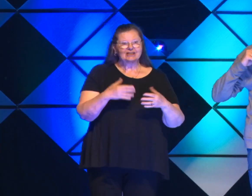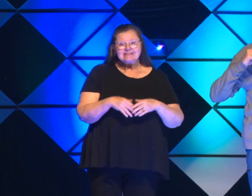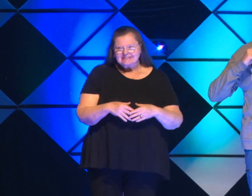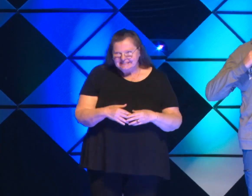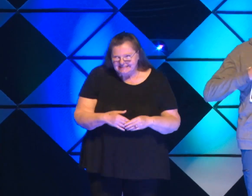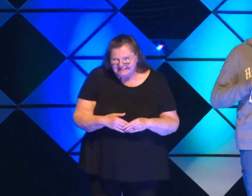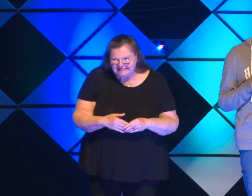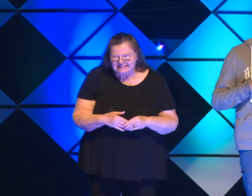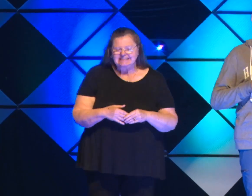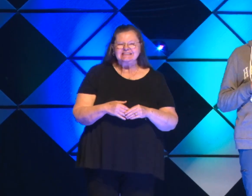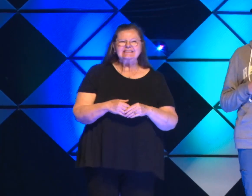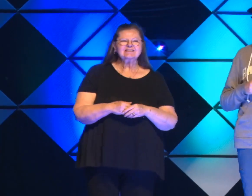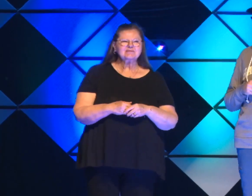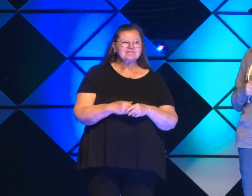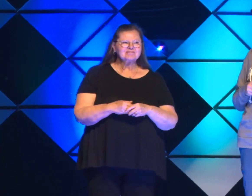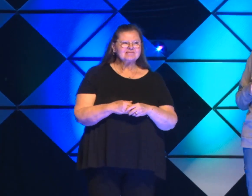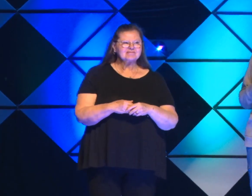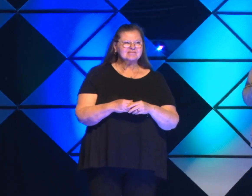great big hand.